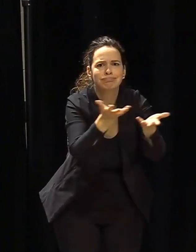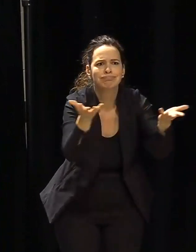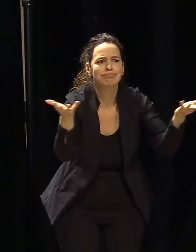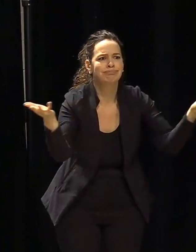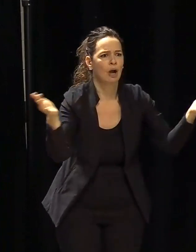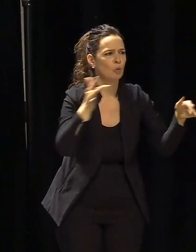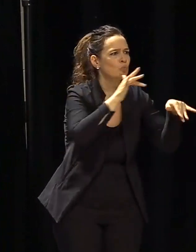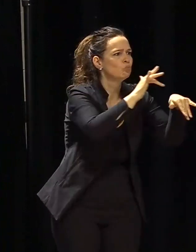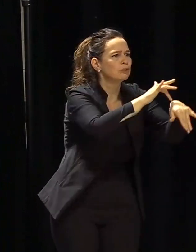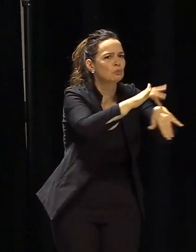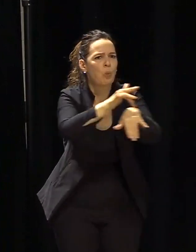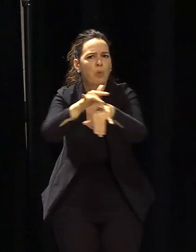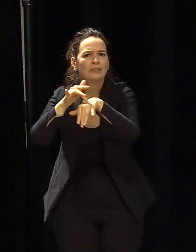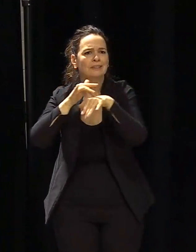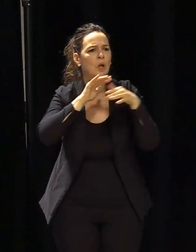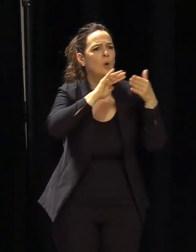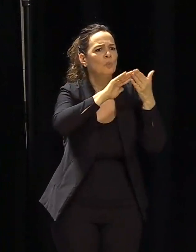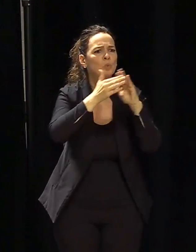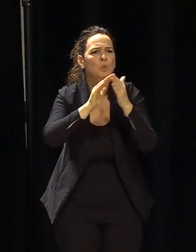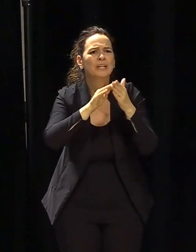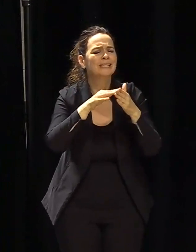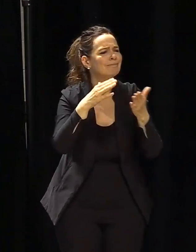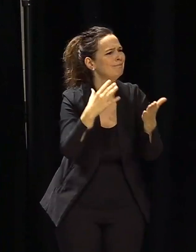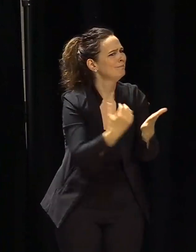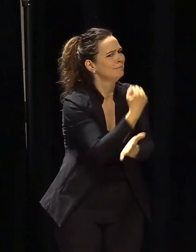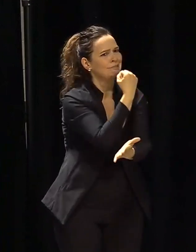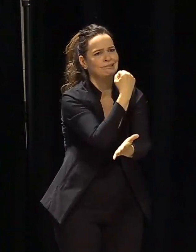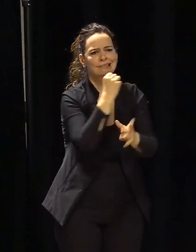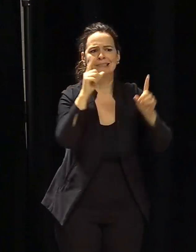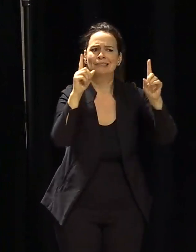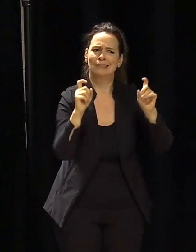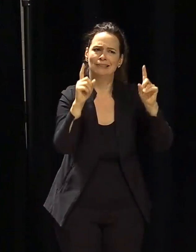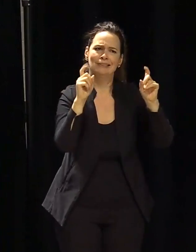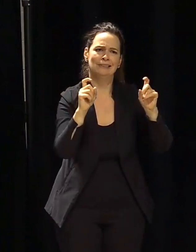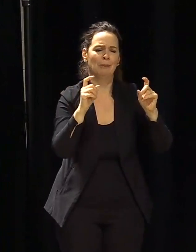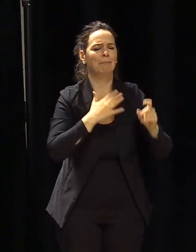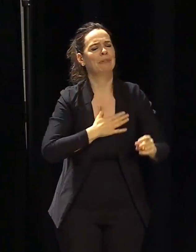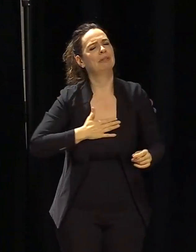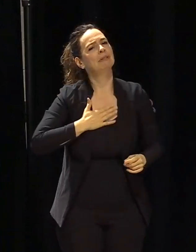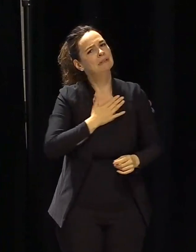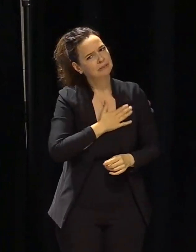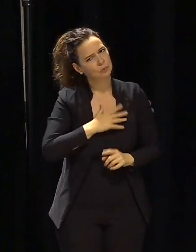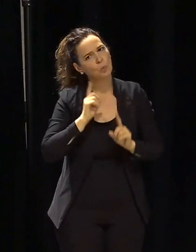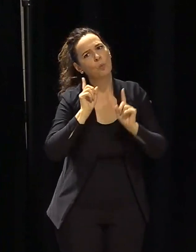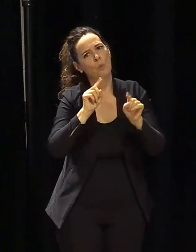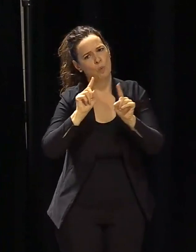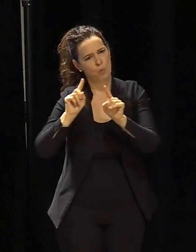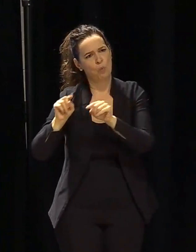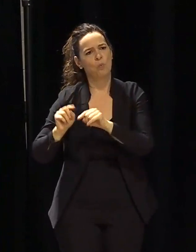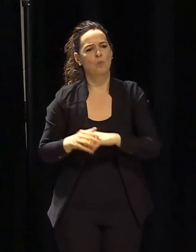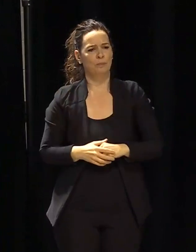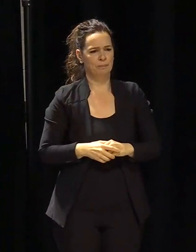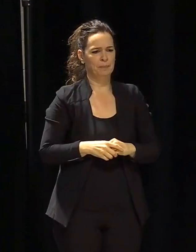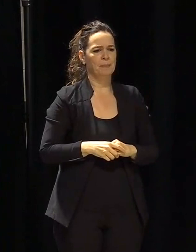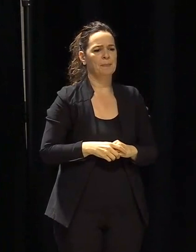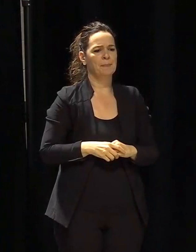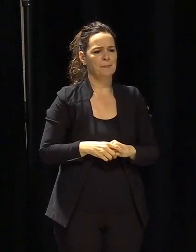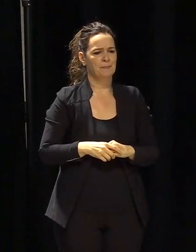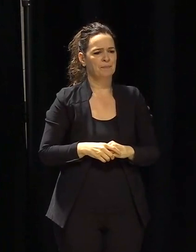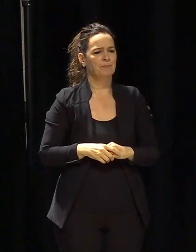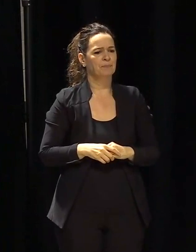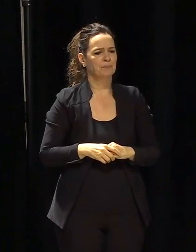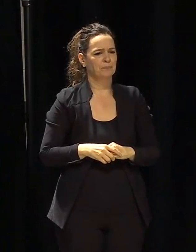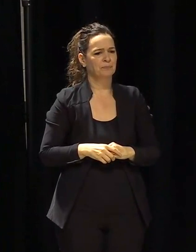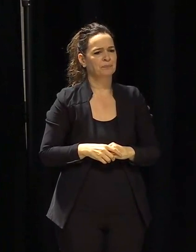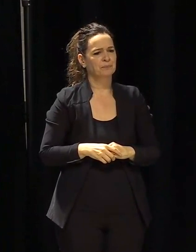identify to get our arms around it. Also, Shove Park and Camillus and Fayetteville Village Hall in Fayetteville